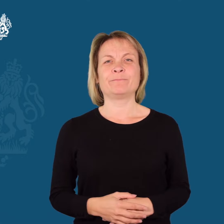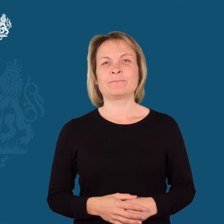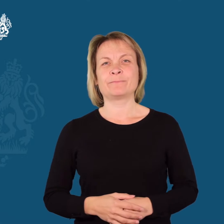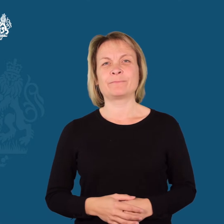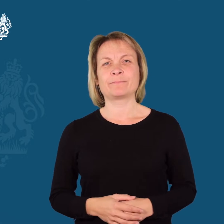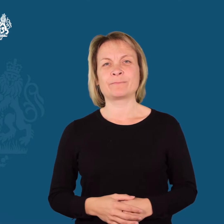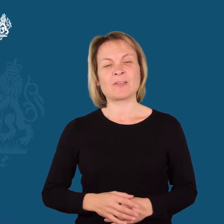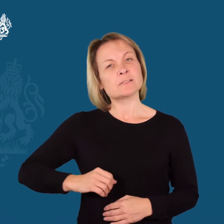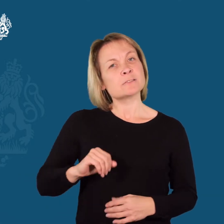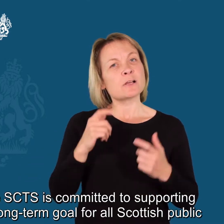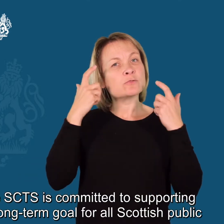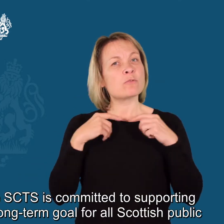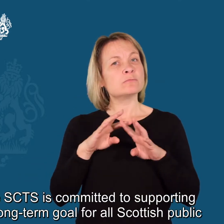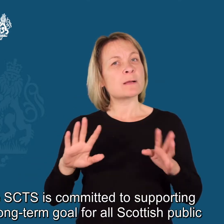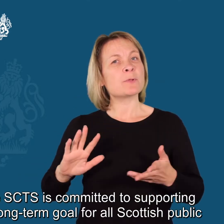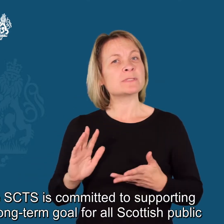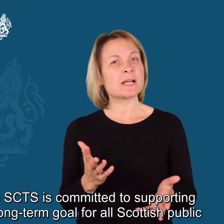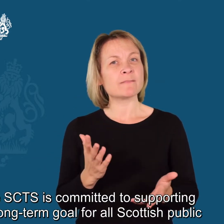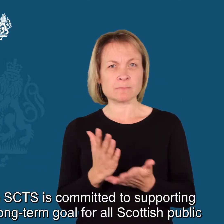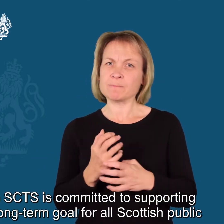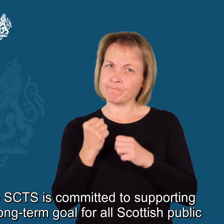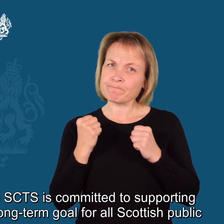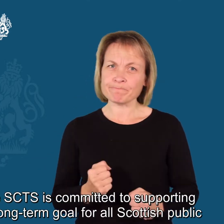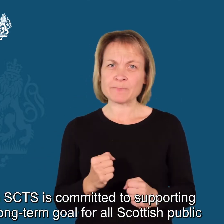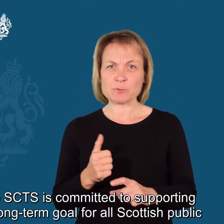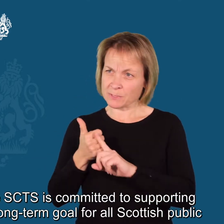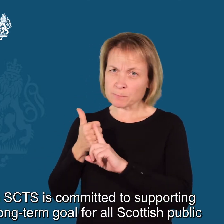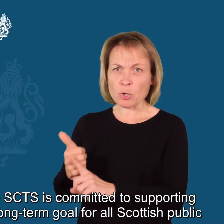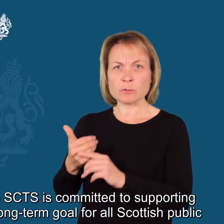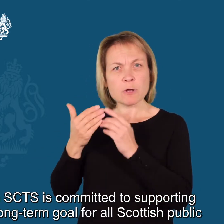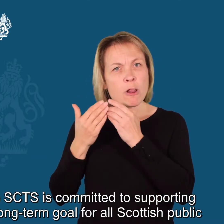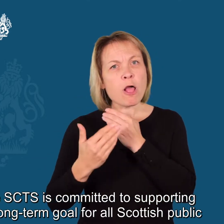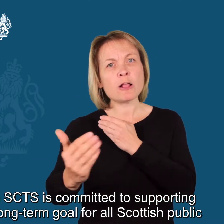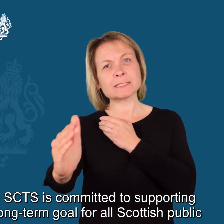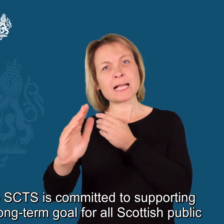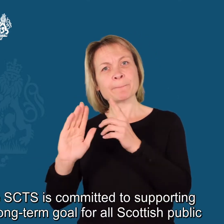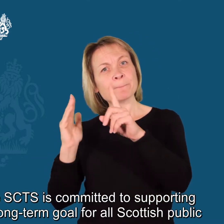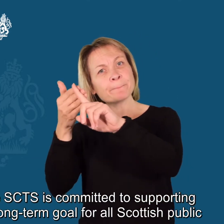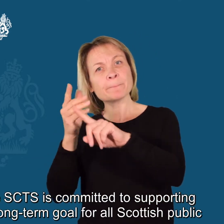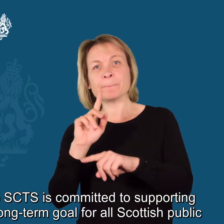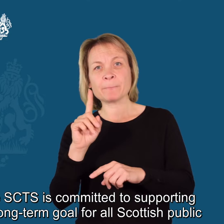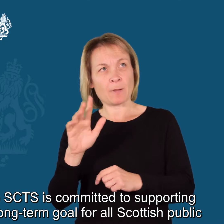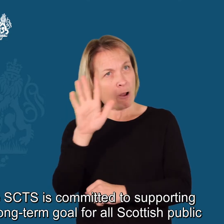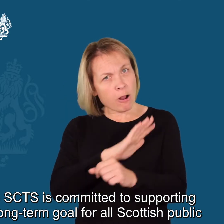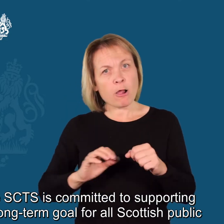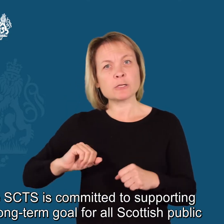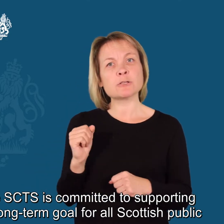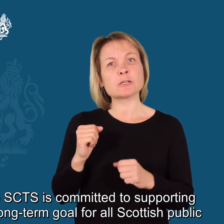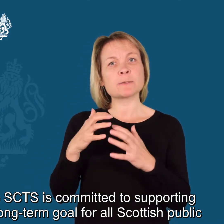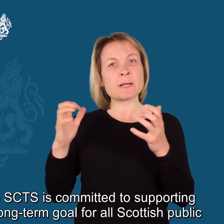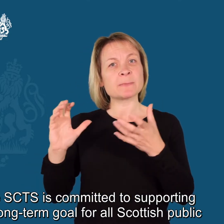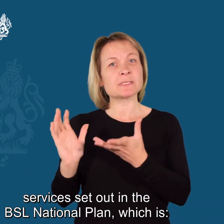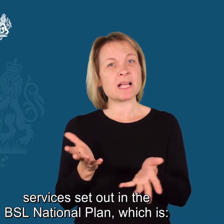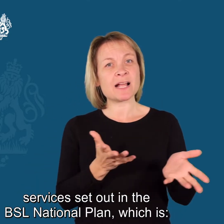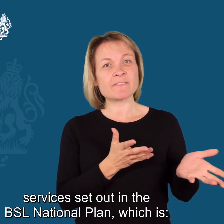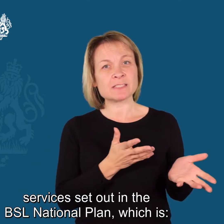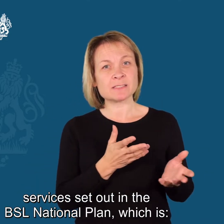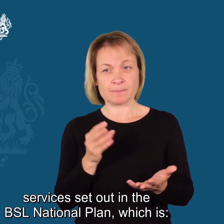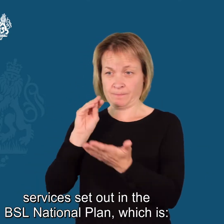The SCTS is committed to supporting the long-term goal for all Scottish public services set out in the BSL National Plan, which